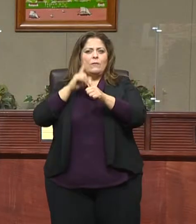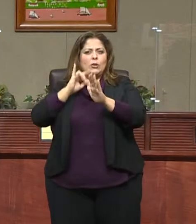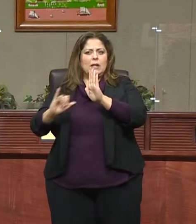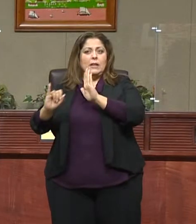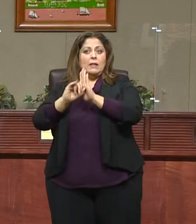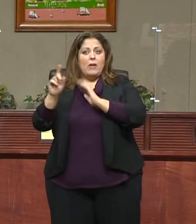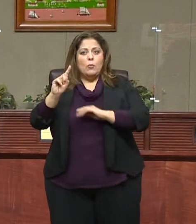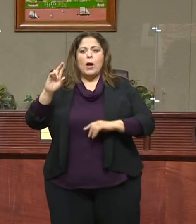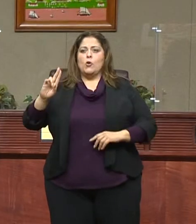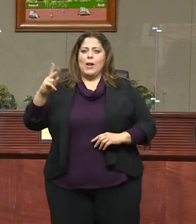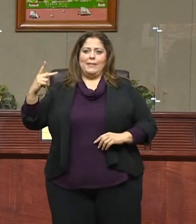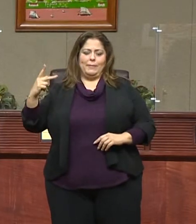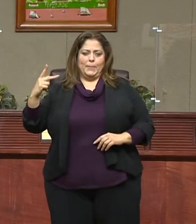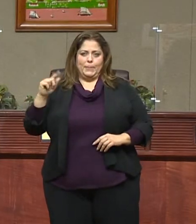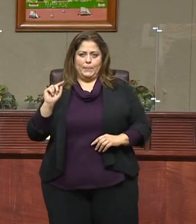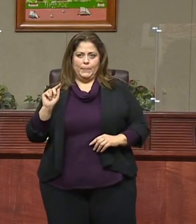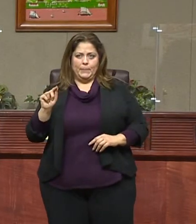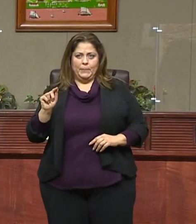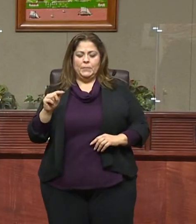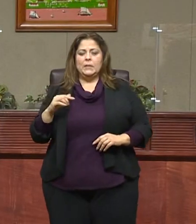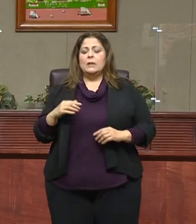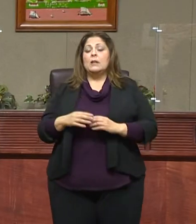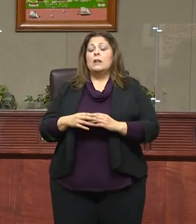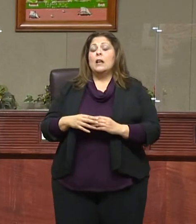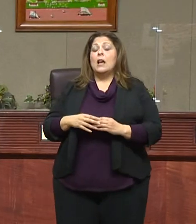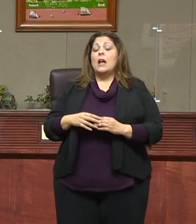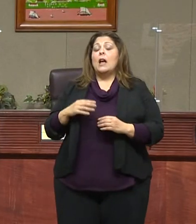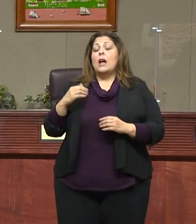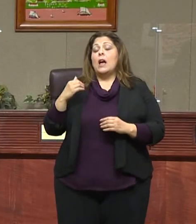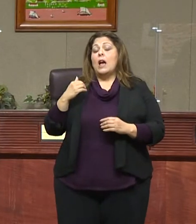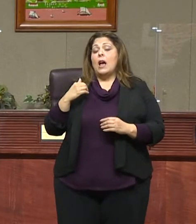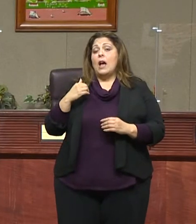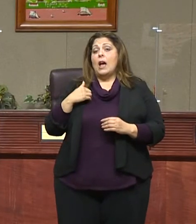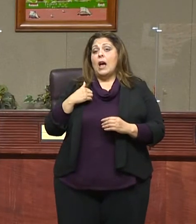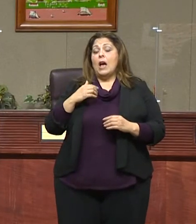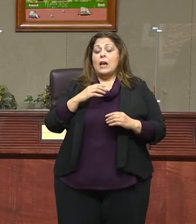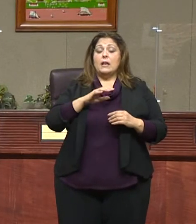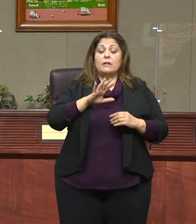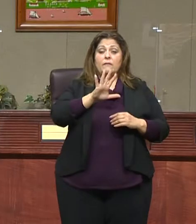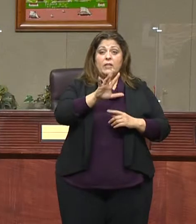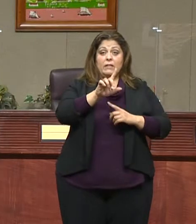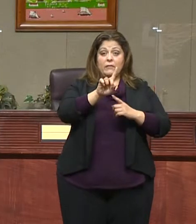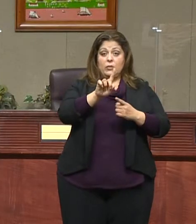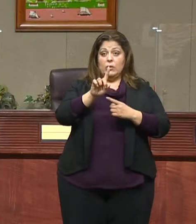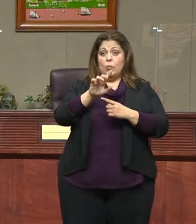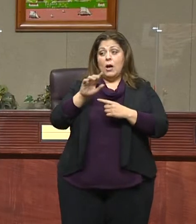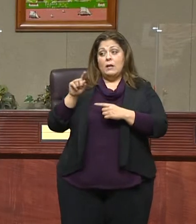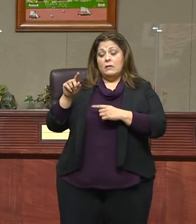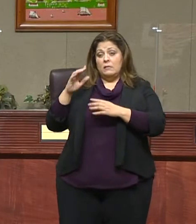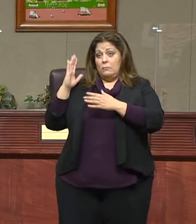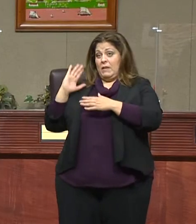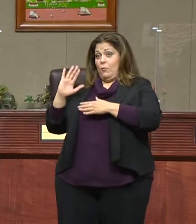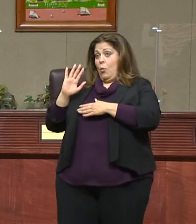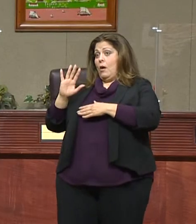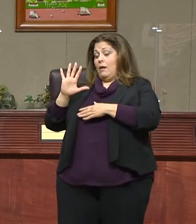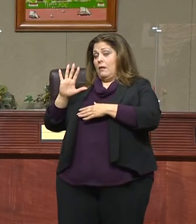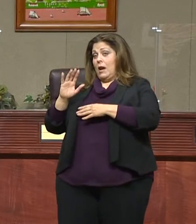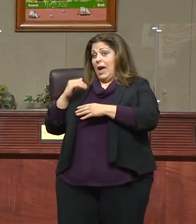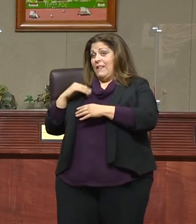Kingdom. Since last time we spoke, there were 51 new cases of this B117